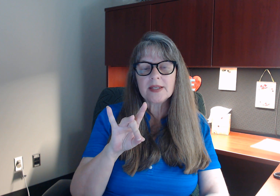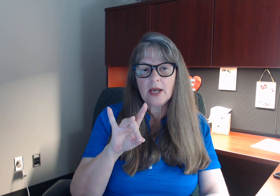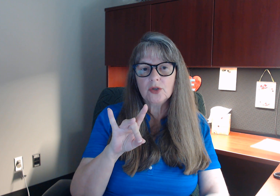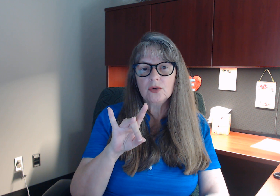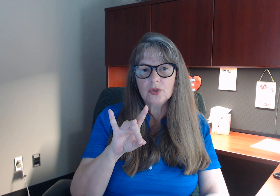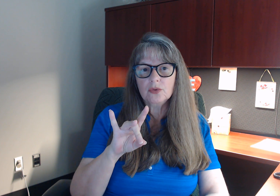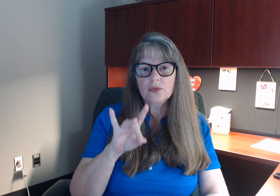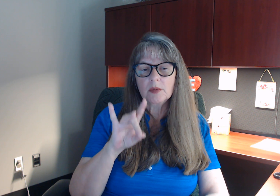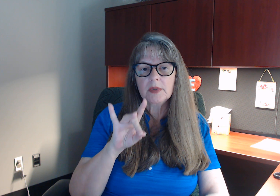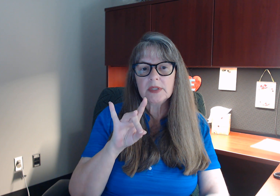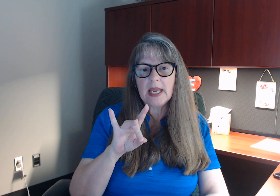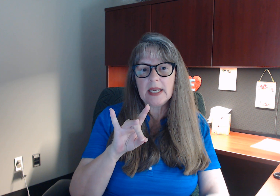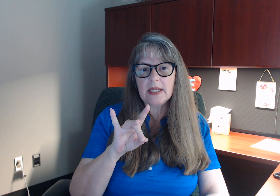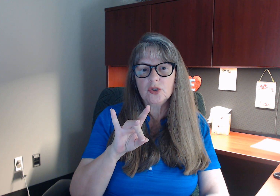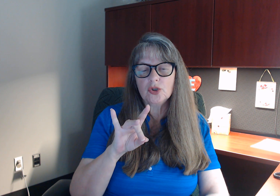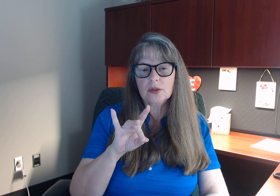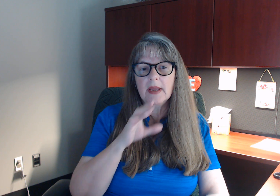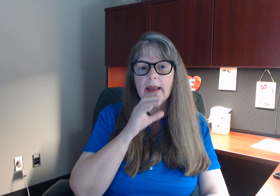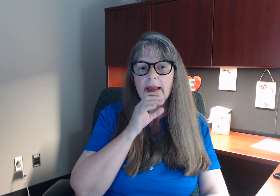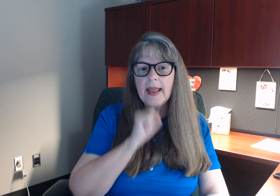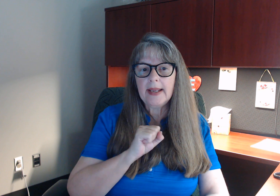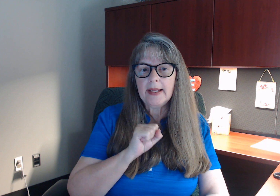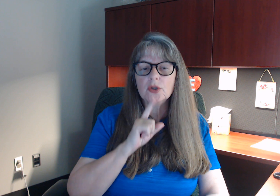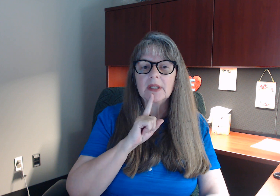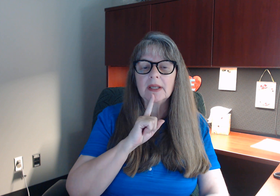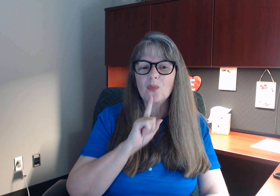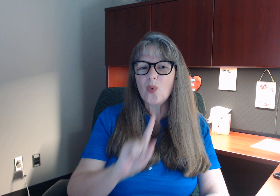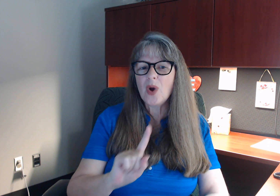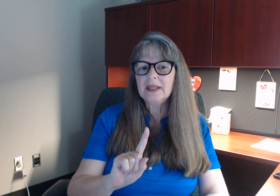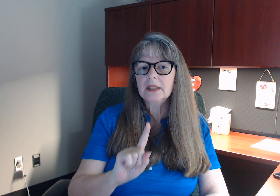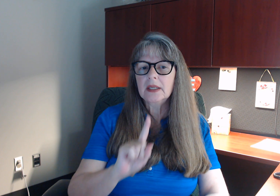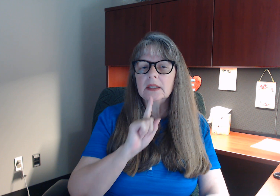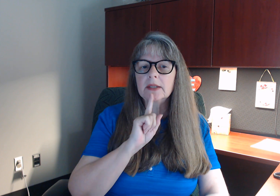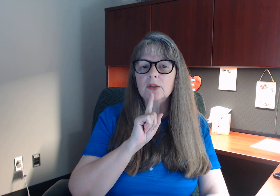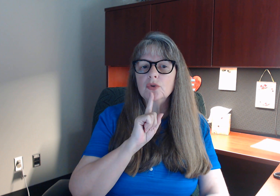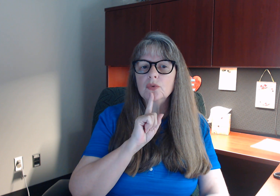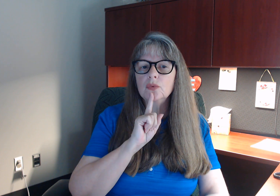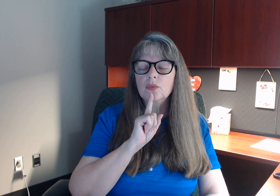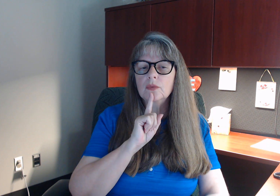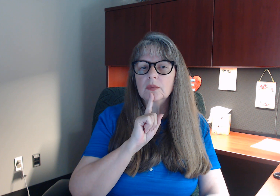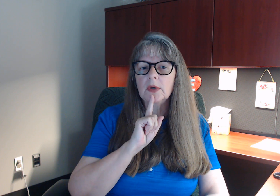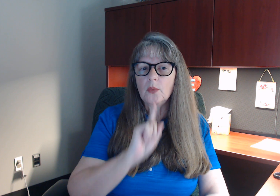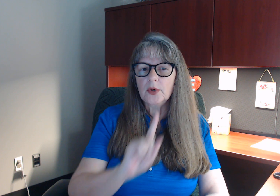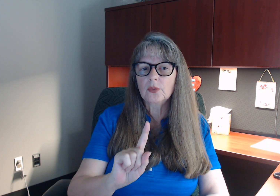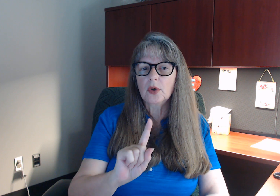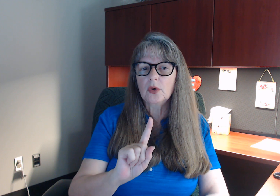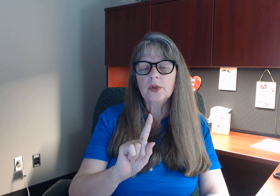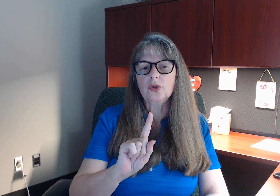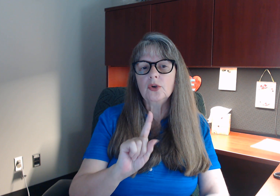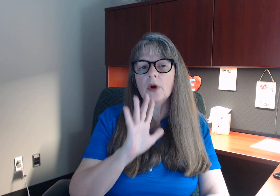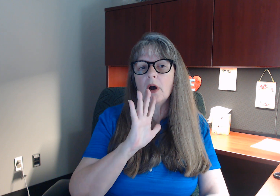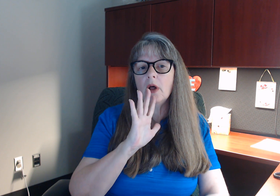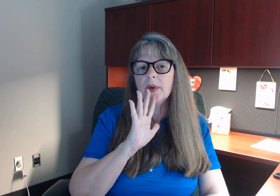you do someone's age. Like you do like 1-year-old, and you do all the way to